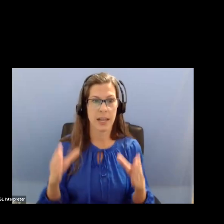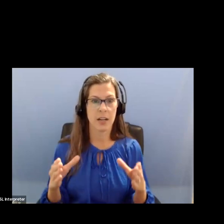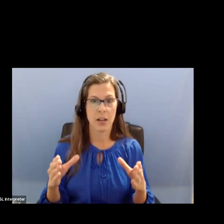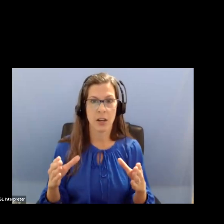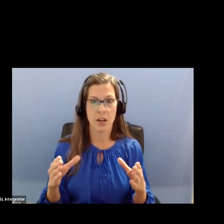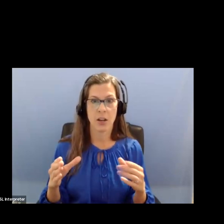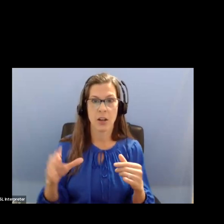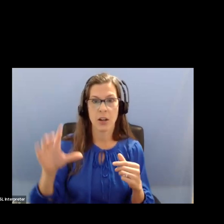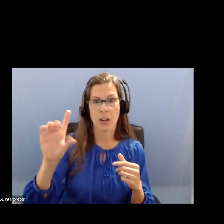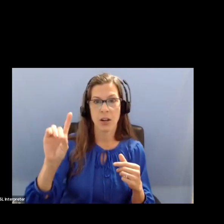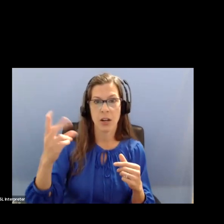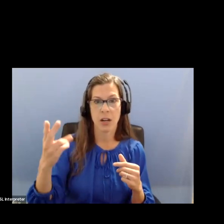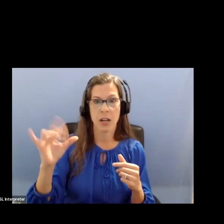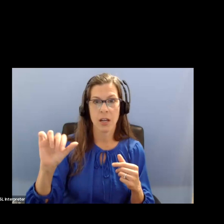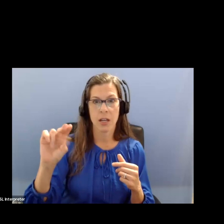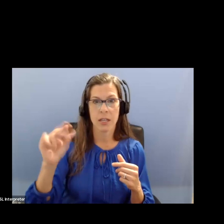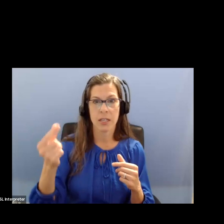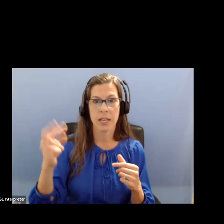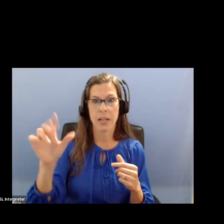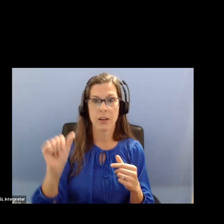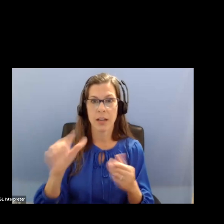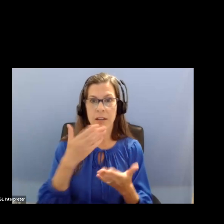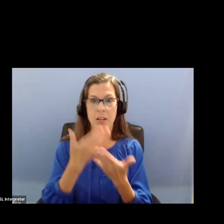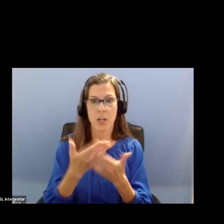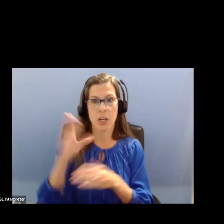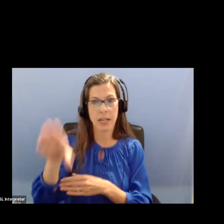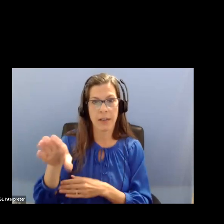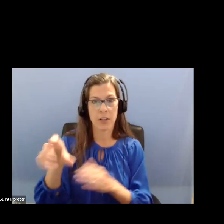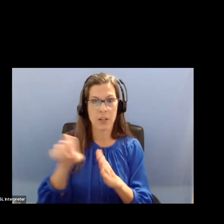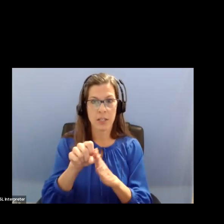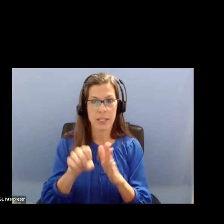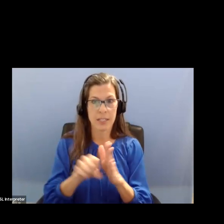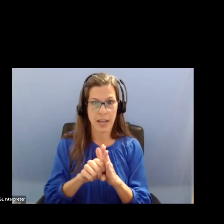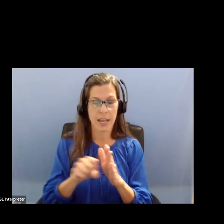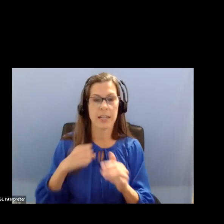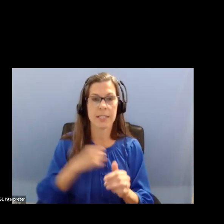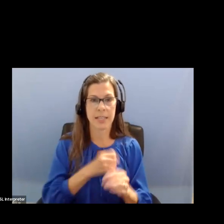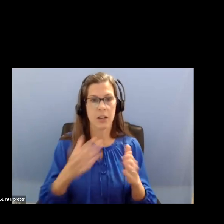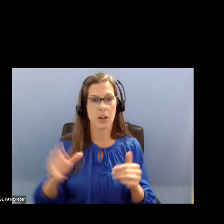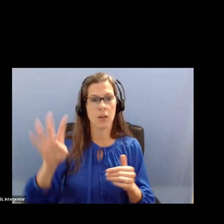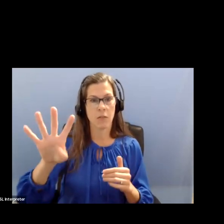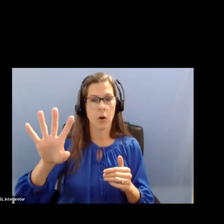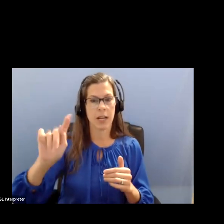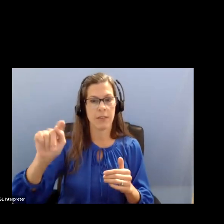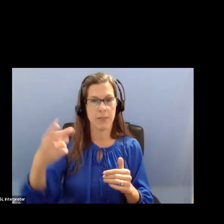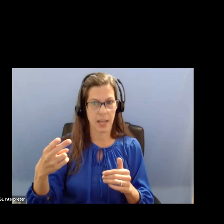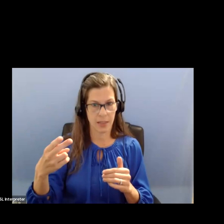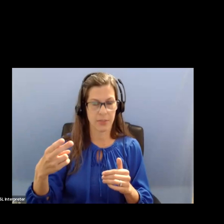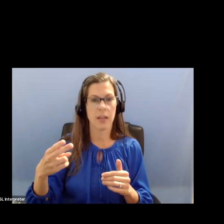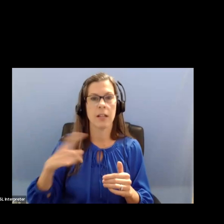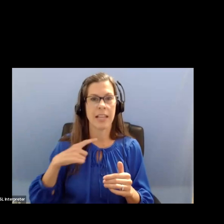Good afternoon, everyone. Manka Dingra, State Senator from the 45th Legislative District. I use she,